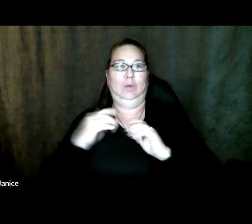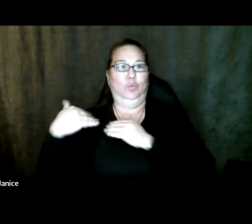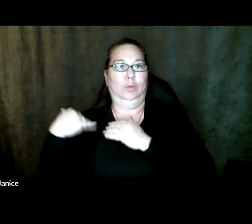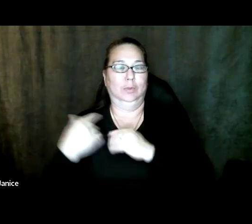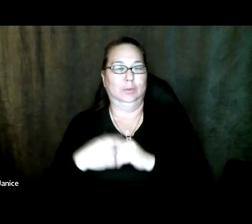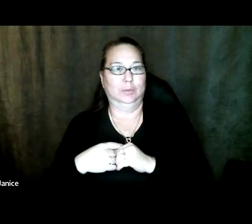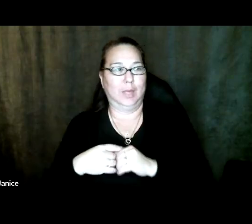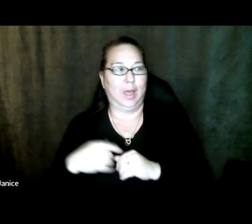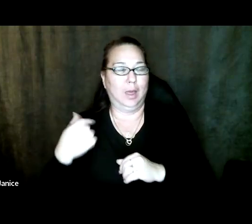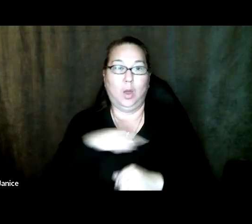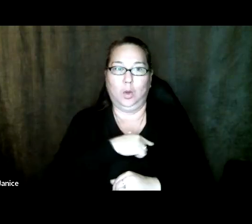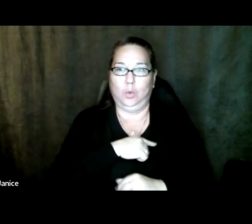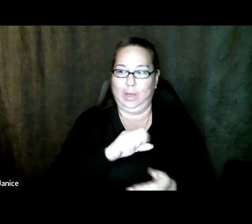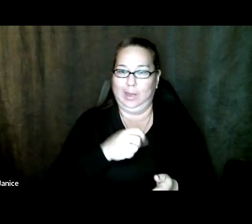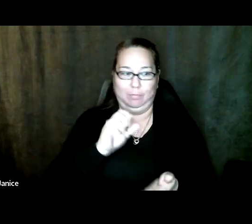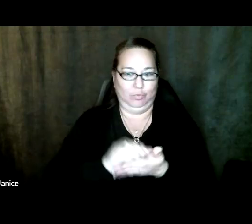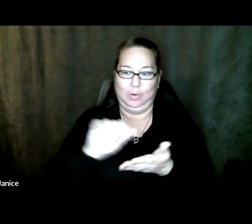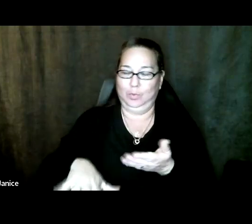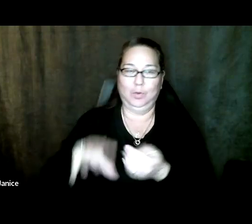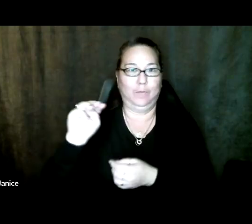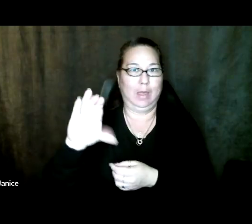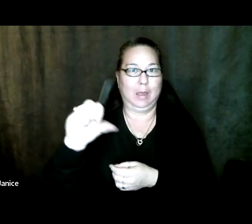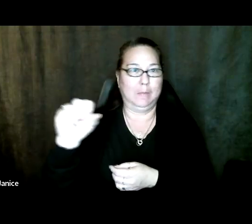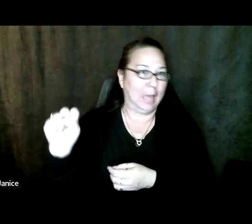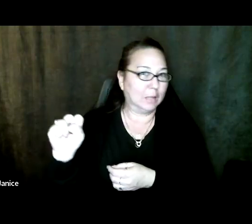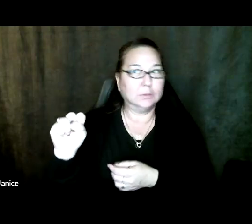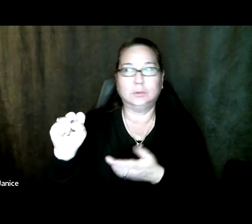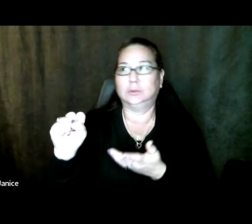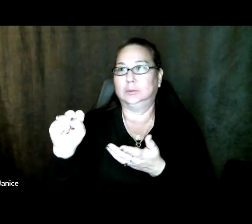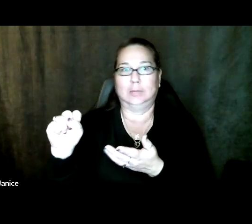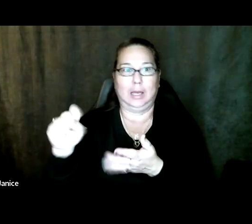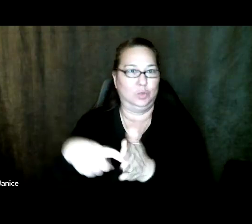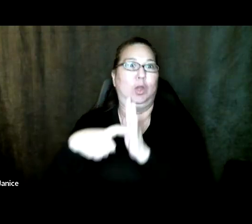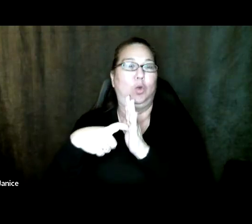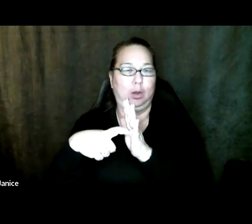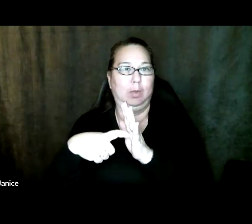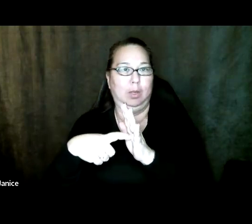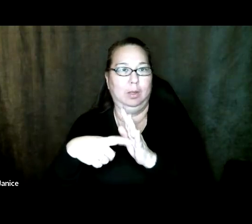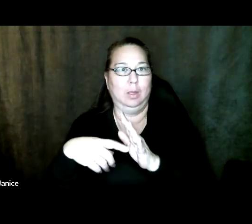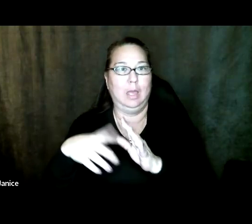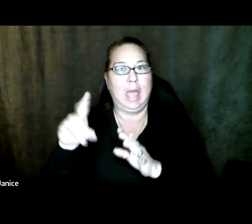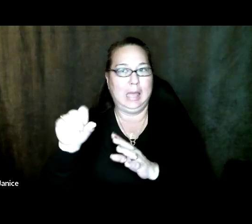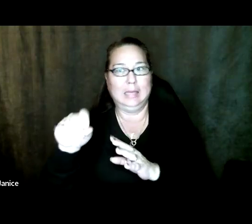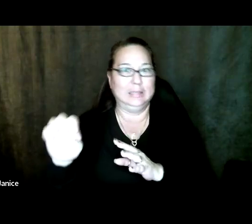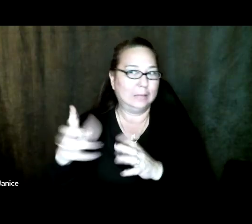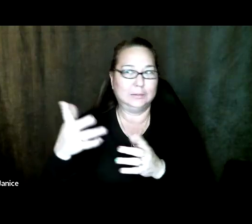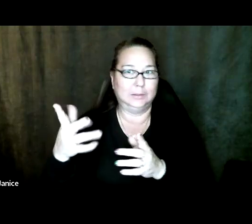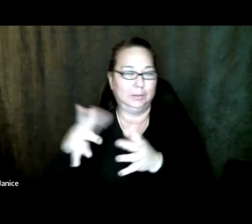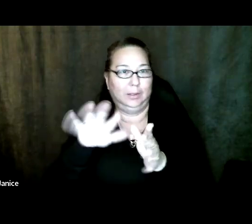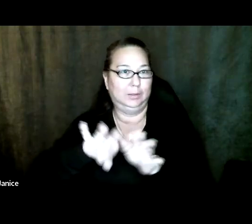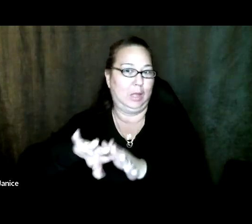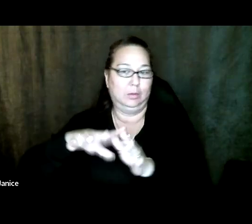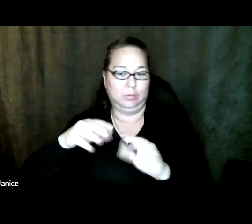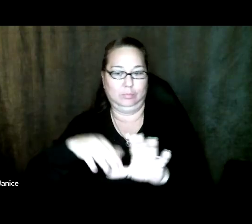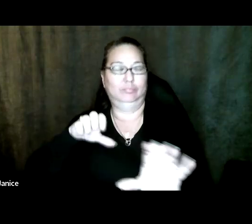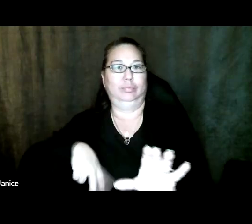rid of MCAS as a requirement, and cities and cities, towns have to make graduation determinations for themselves. And so we should be